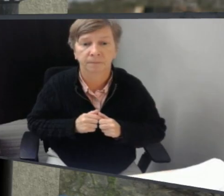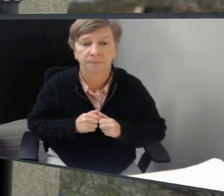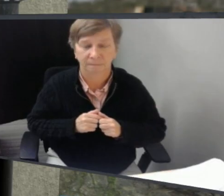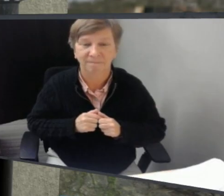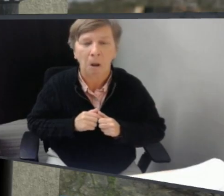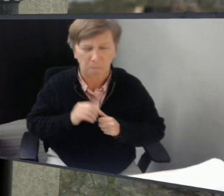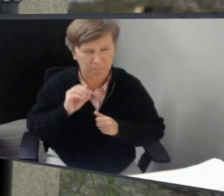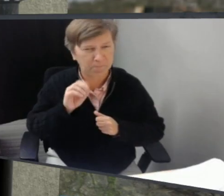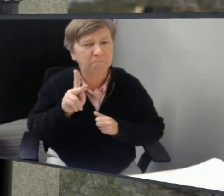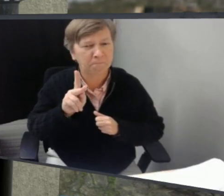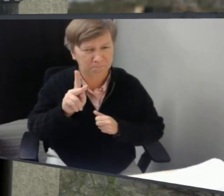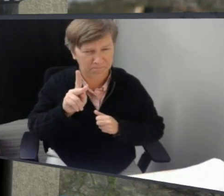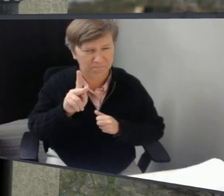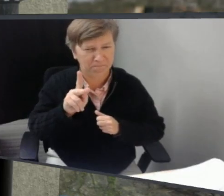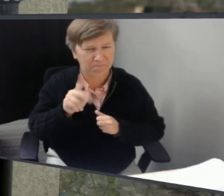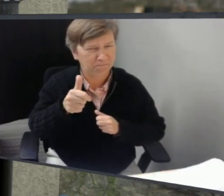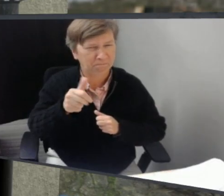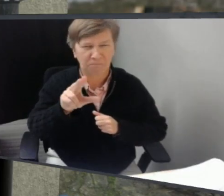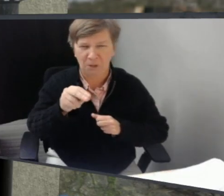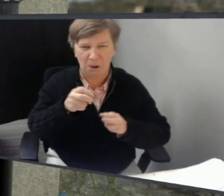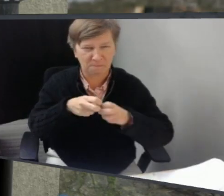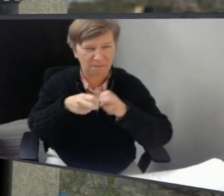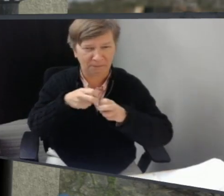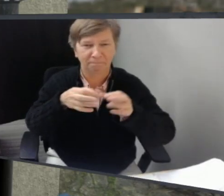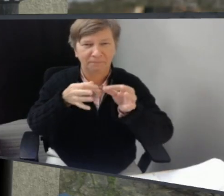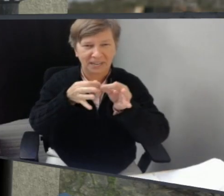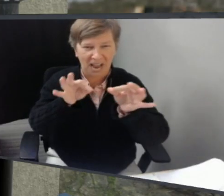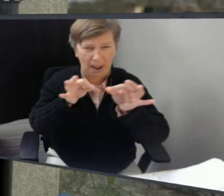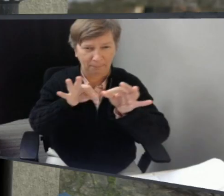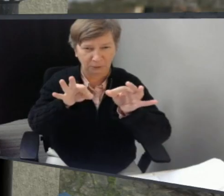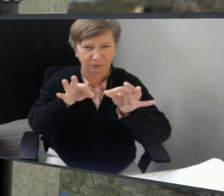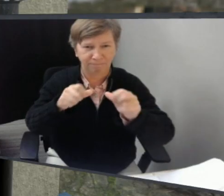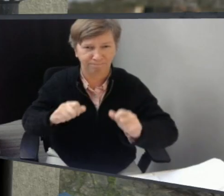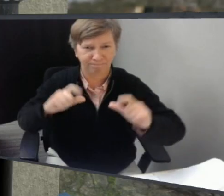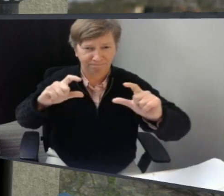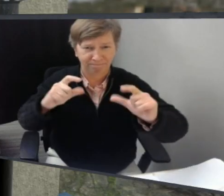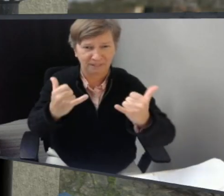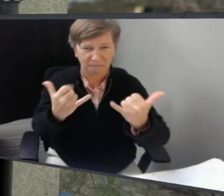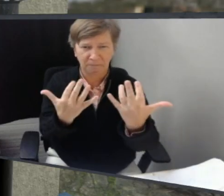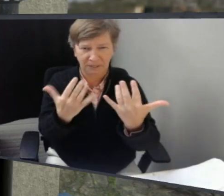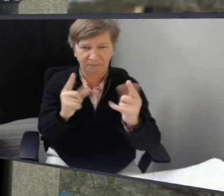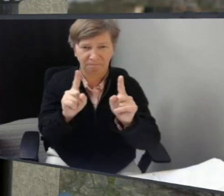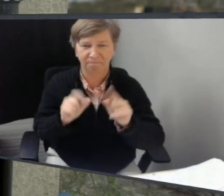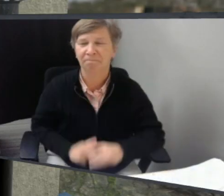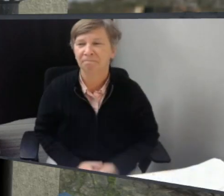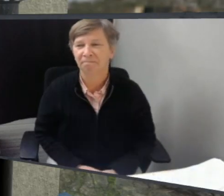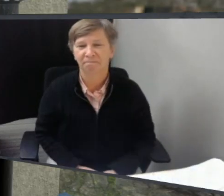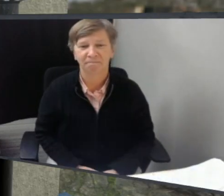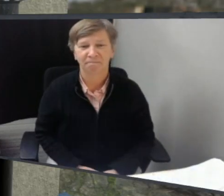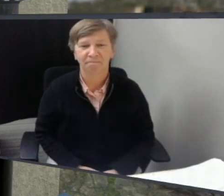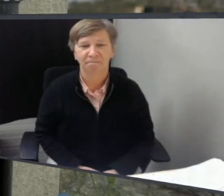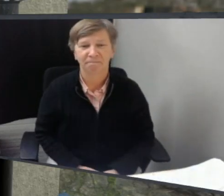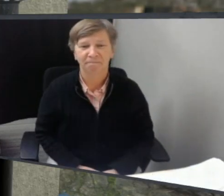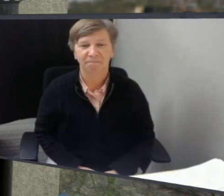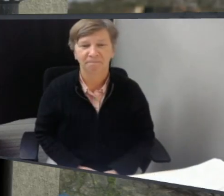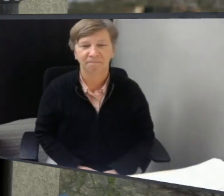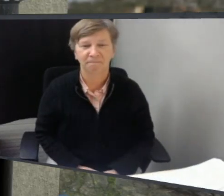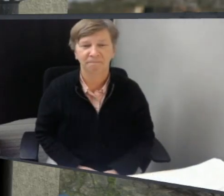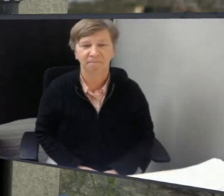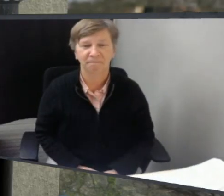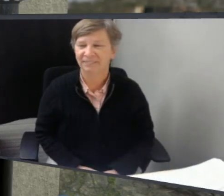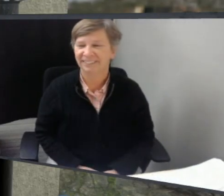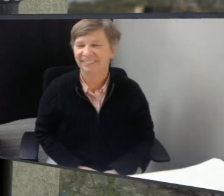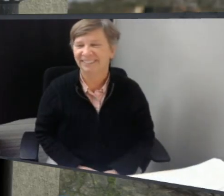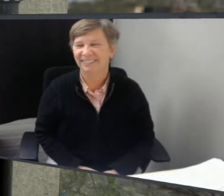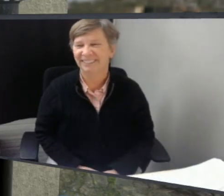back in. So, thank you. Okay, sure, yes, no problem at all. Yes, we'll wait for the